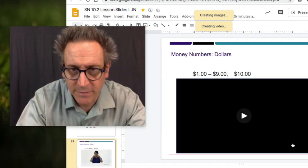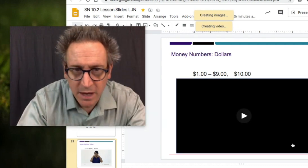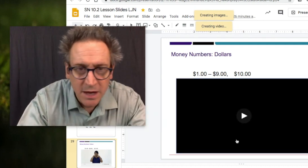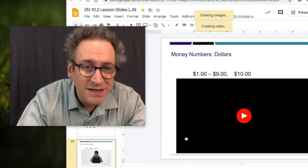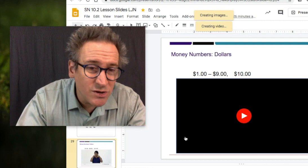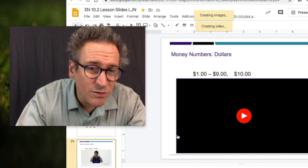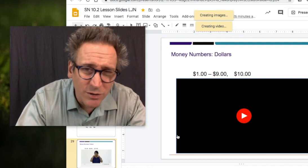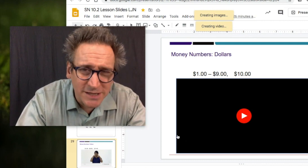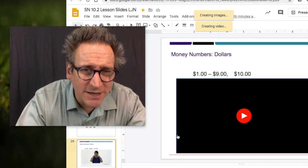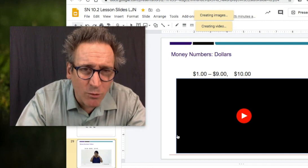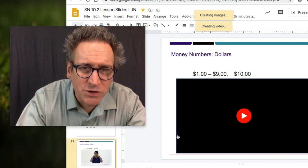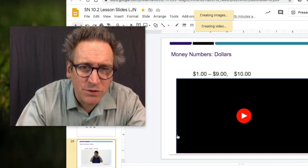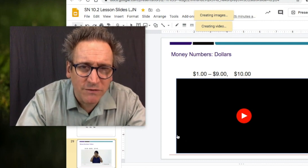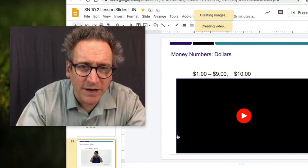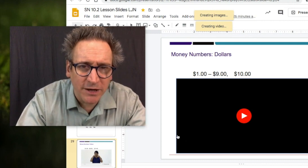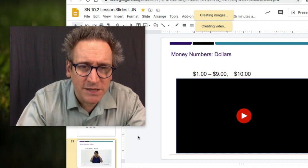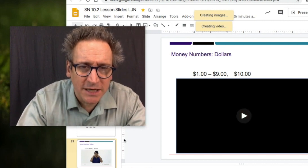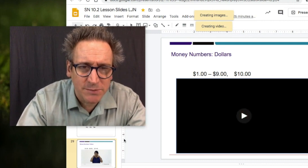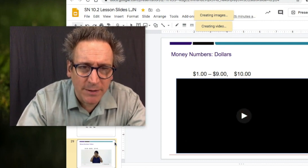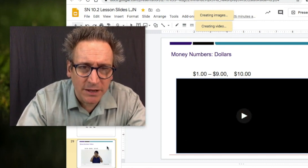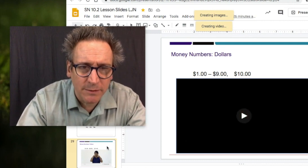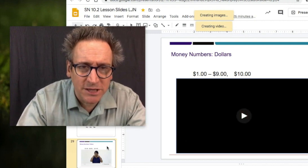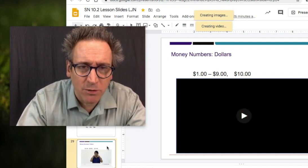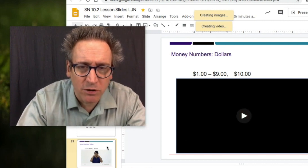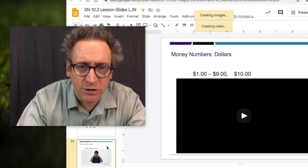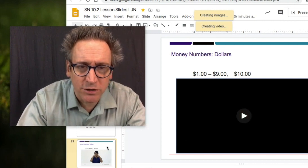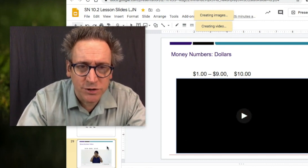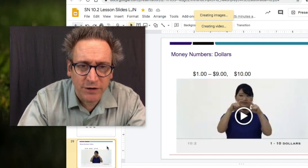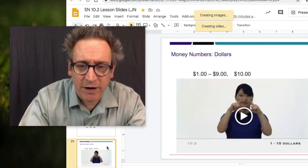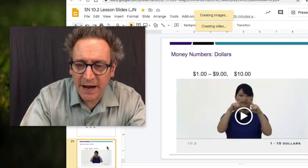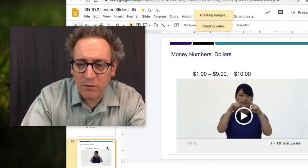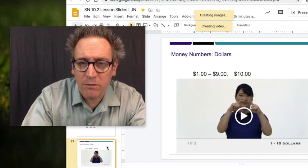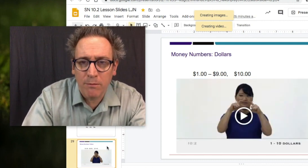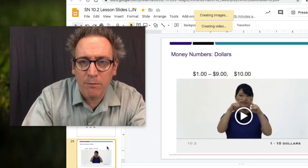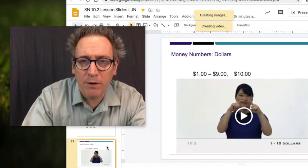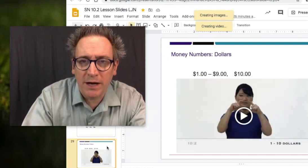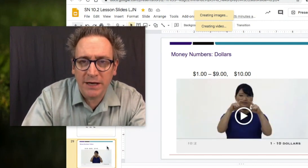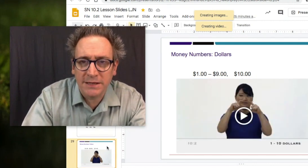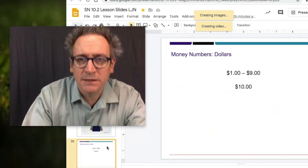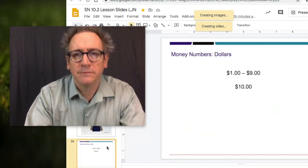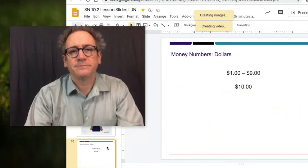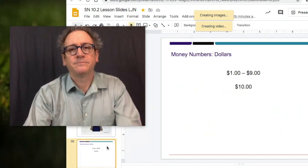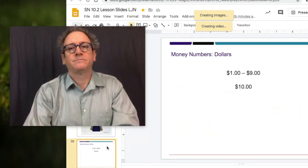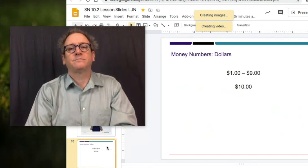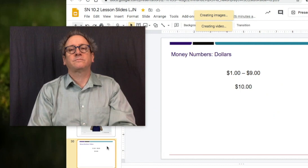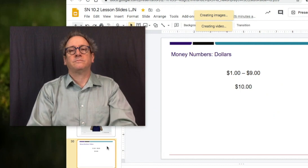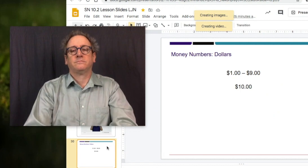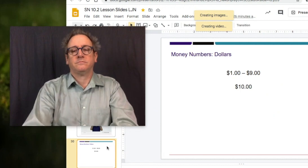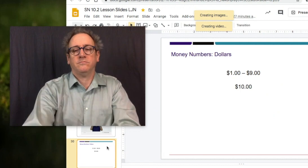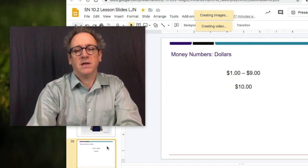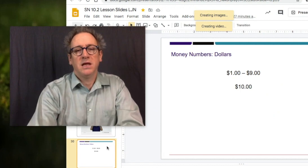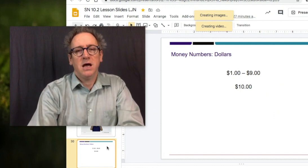Okay. So you can see, watch through the videos. It's probably a little bit smaller on your screen right now, but